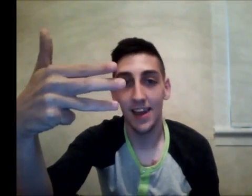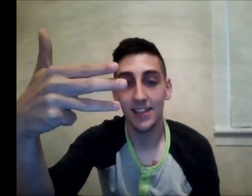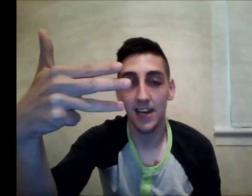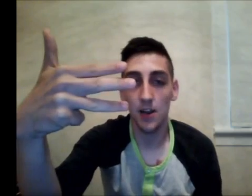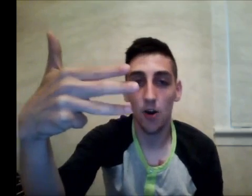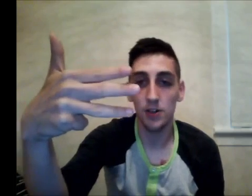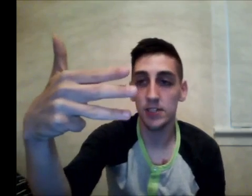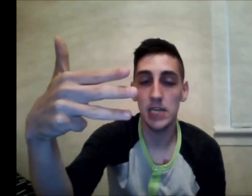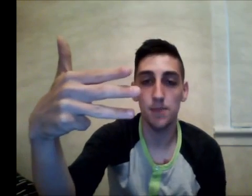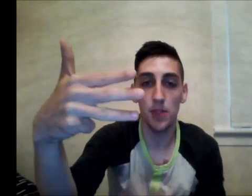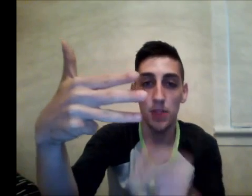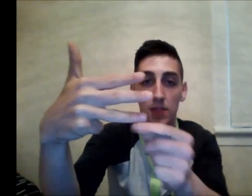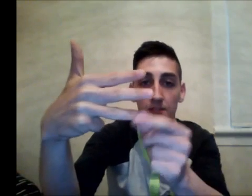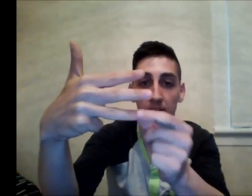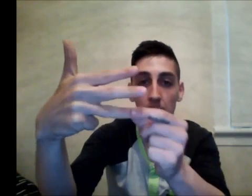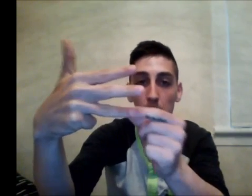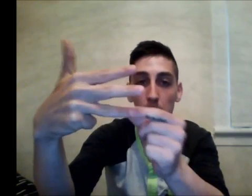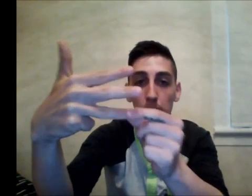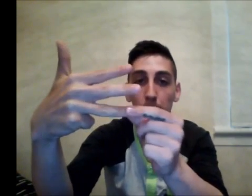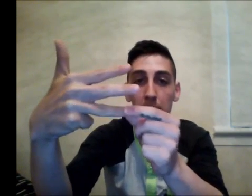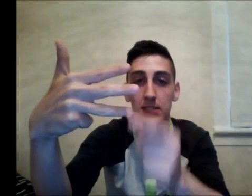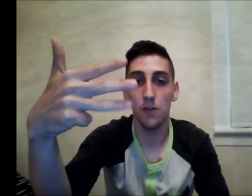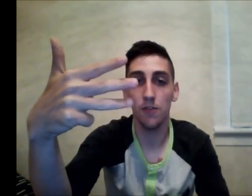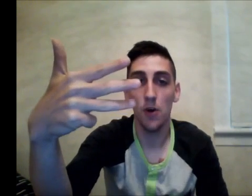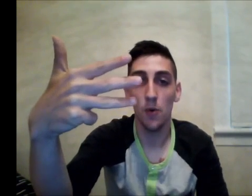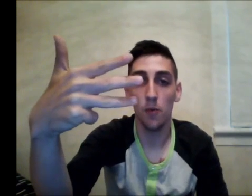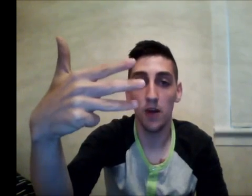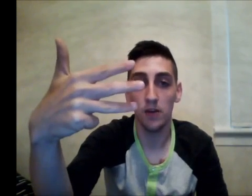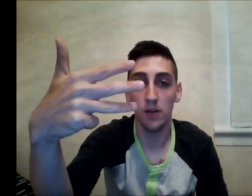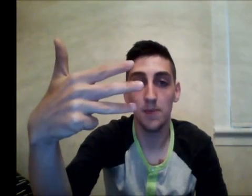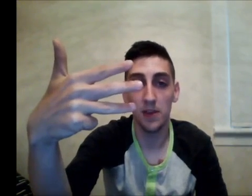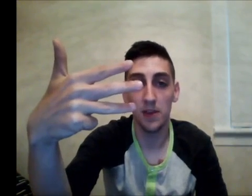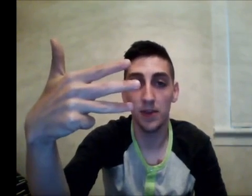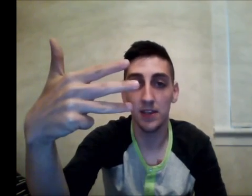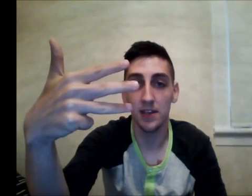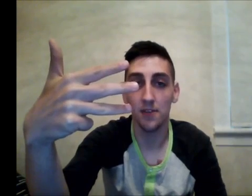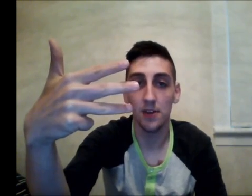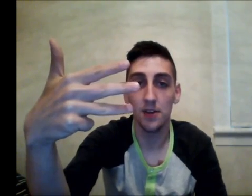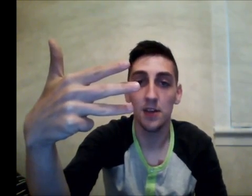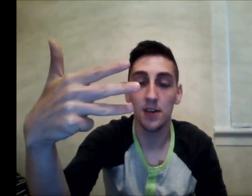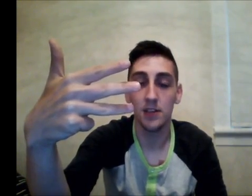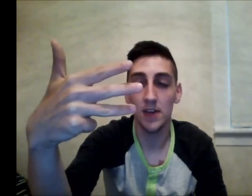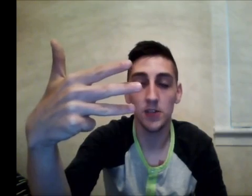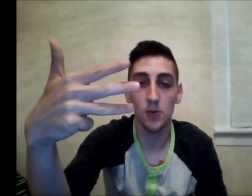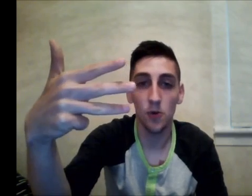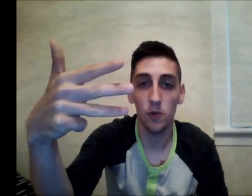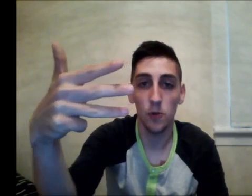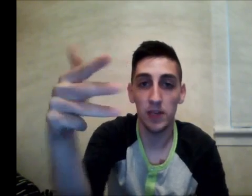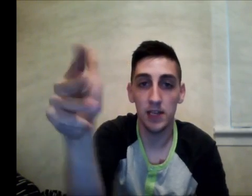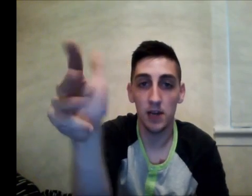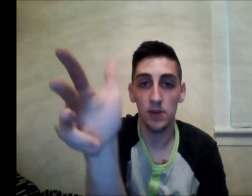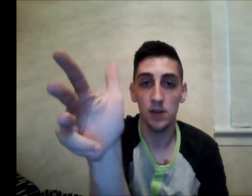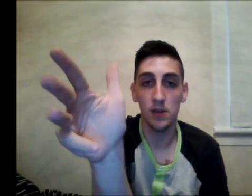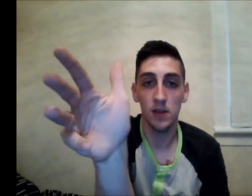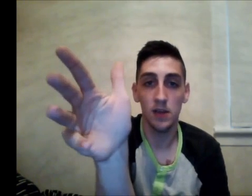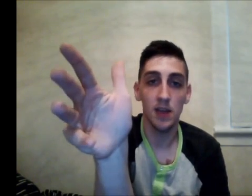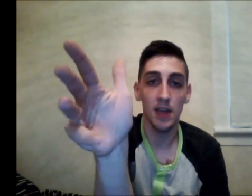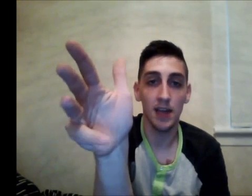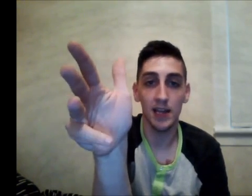it's kind of hard to keep this finger up by itself without keeping the pinky down. Because if I don't hold the pinky down, it kind of